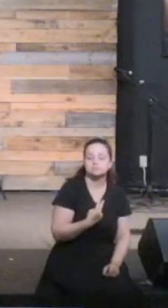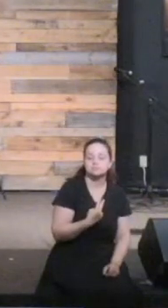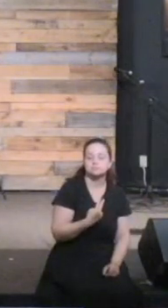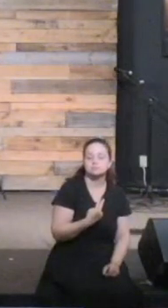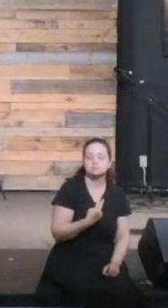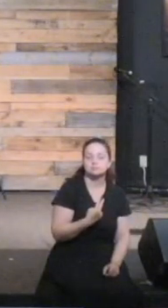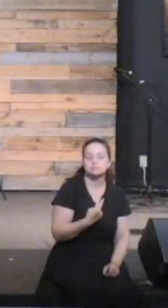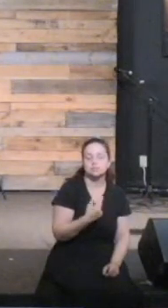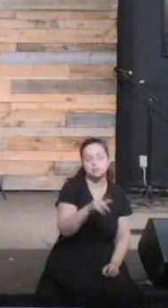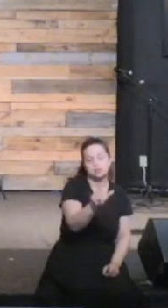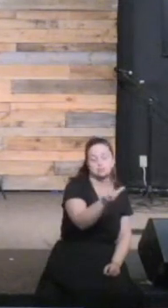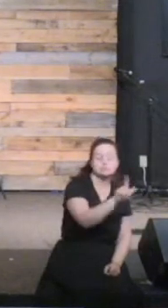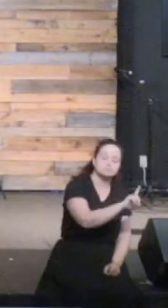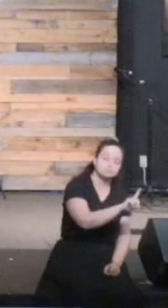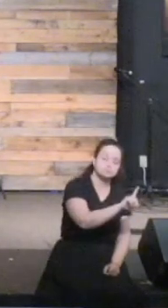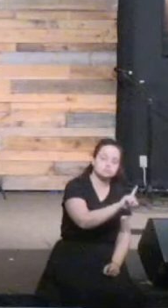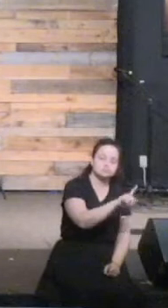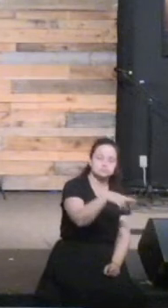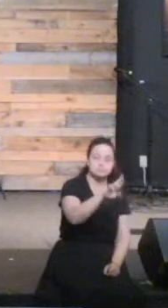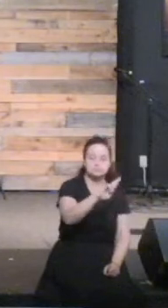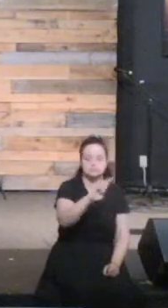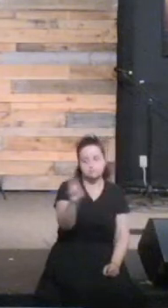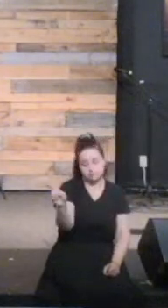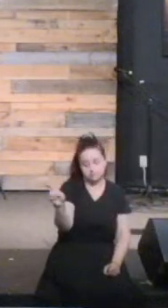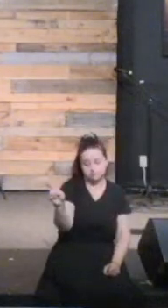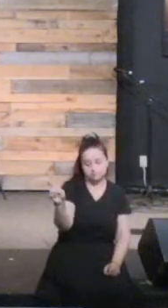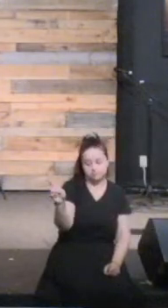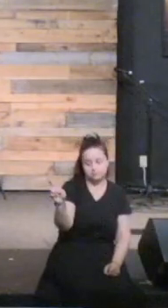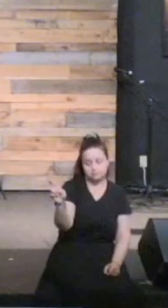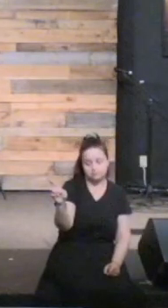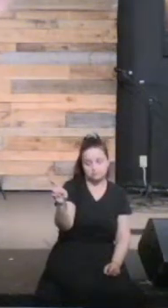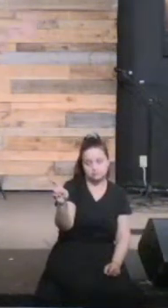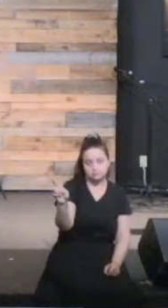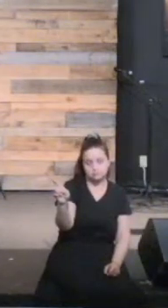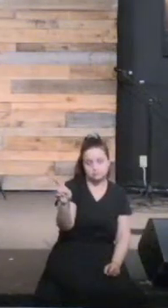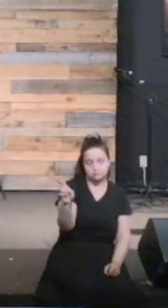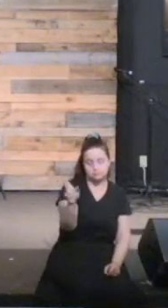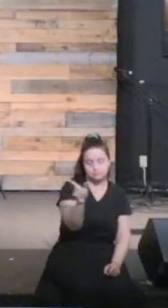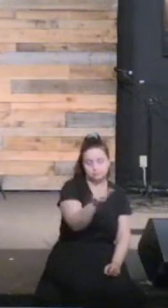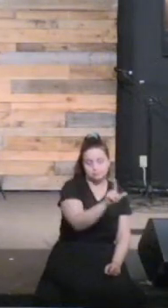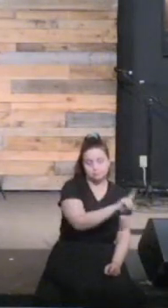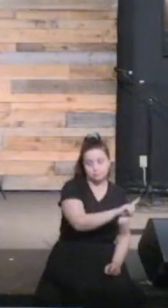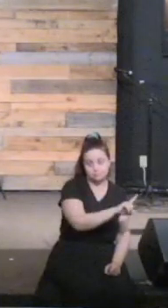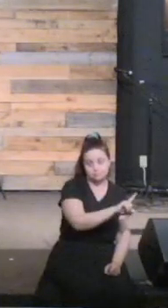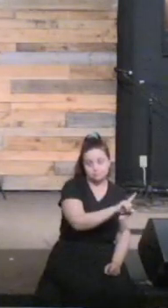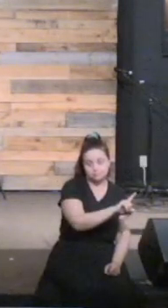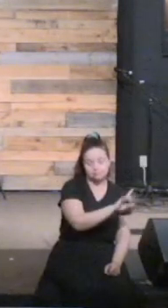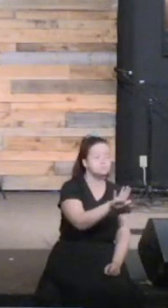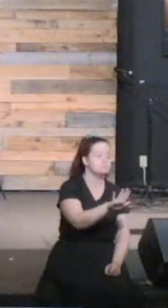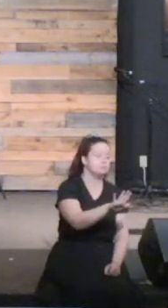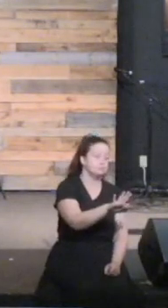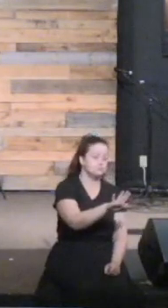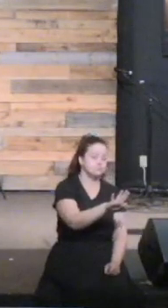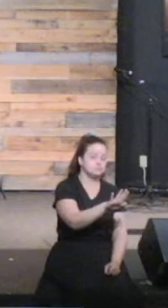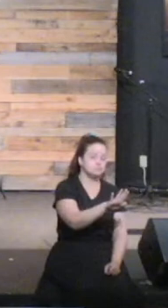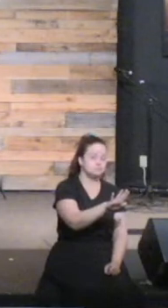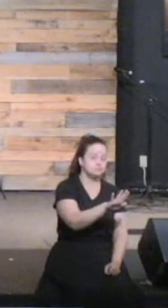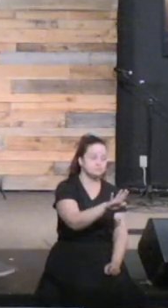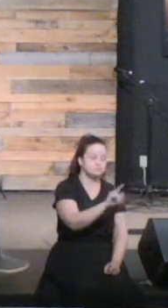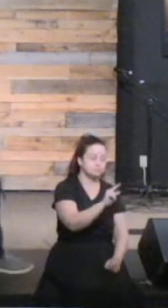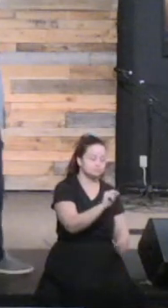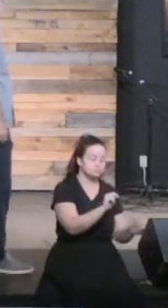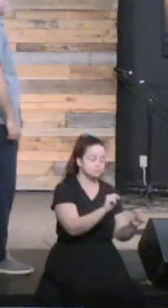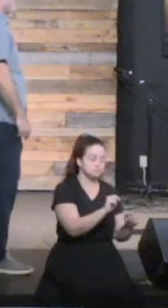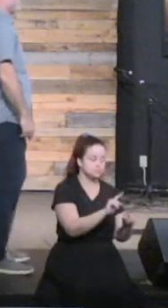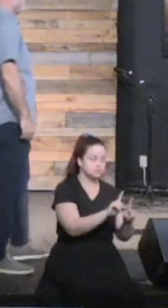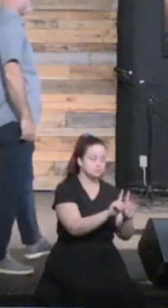to the left to the right left left ho get back